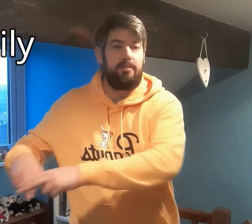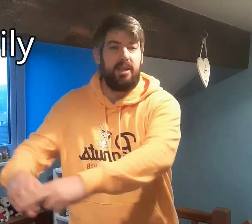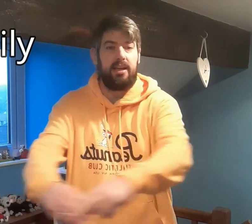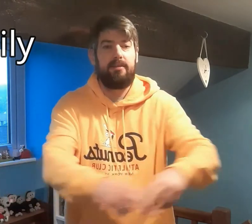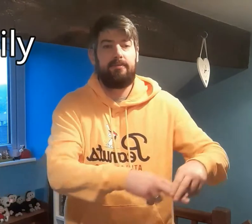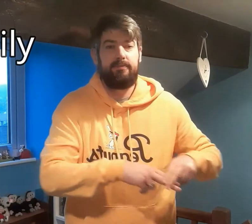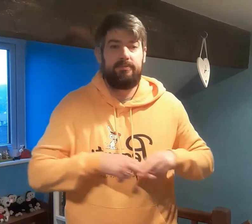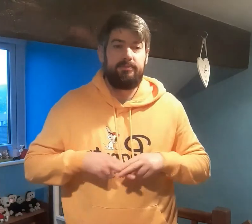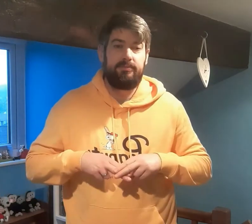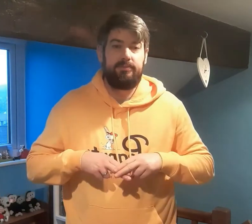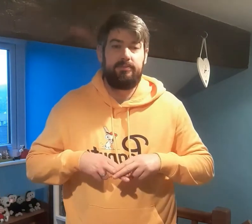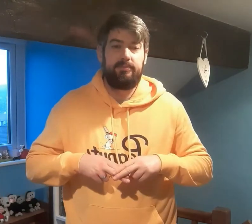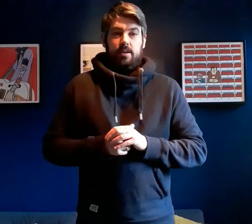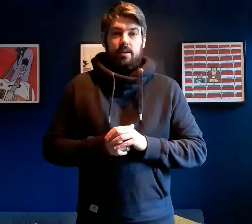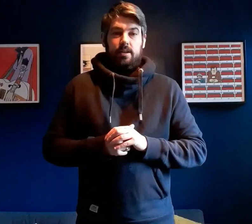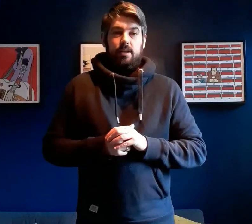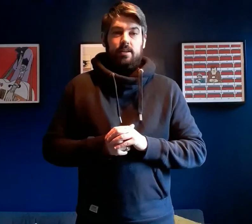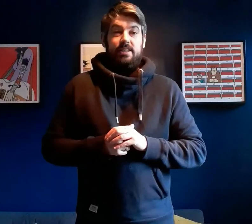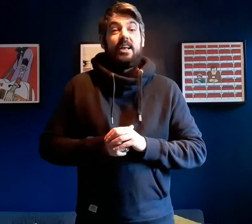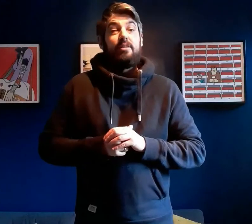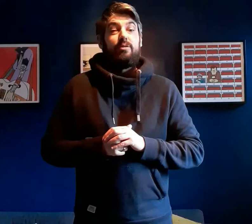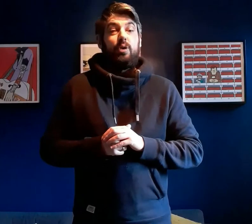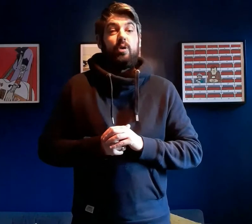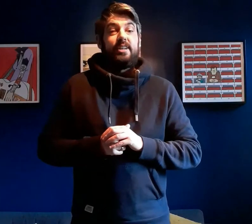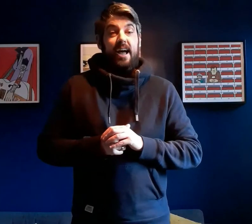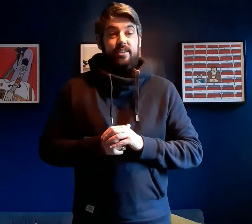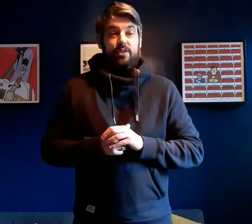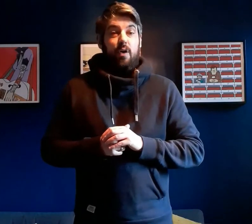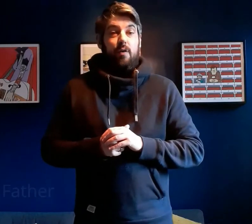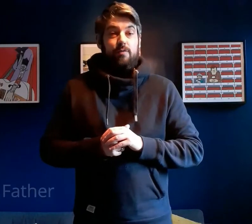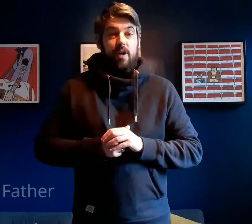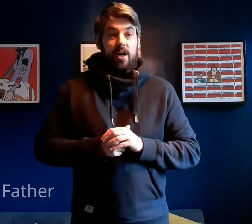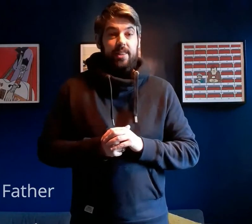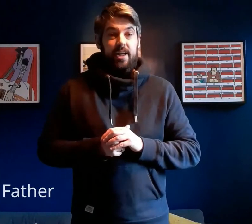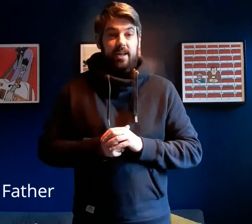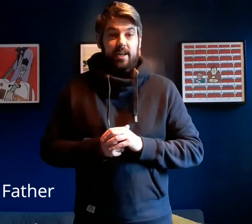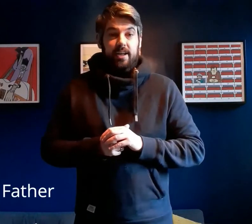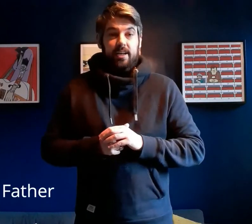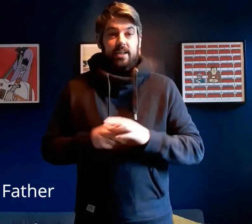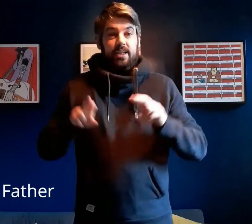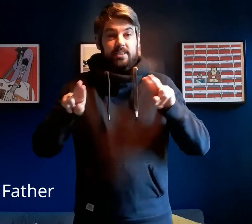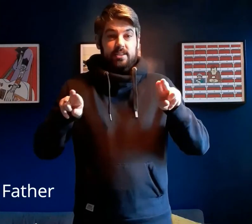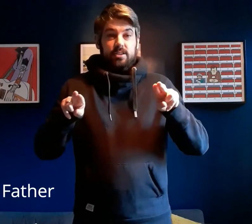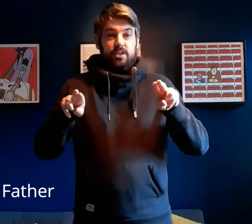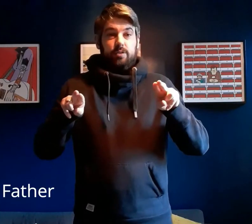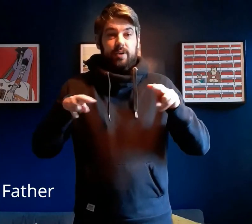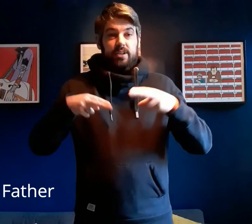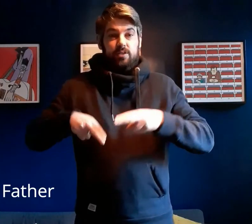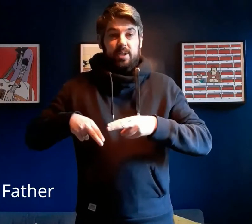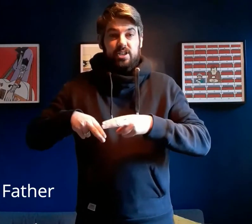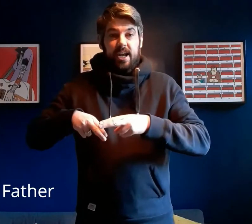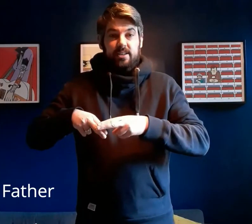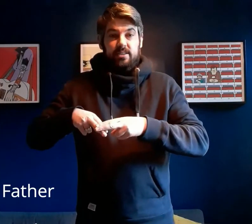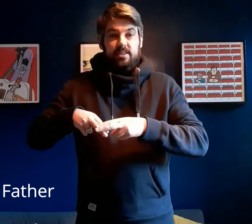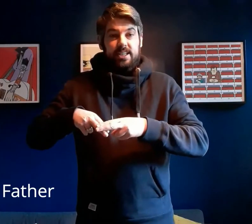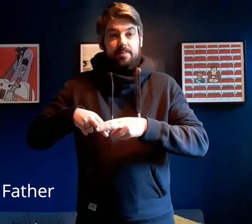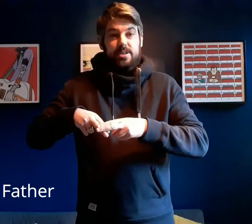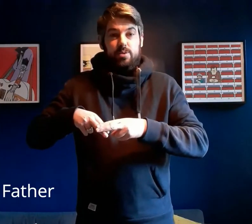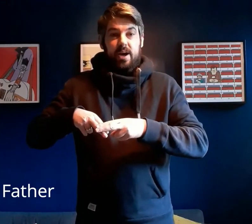Family. The sign for dad or father is two fingers from each hand, tapping